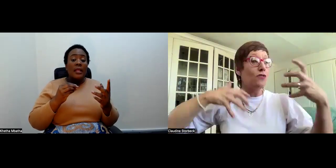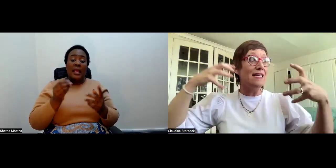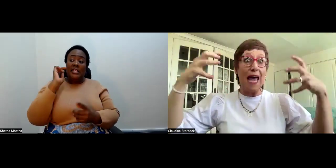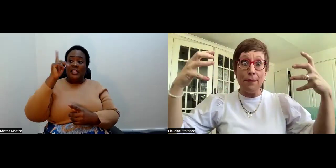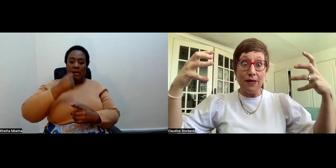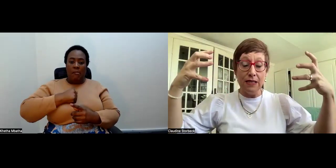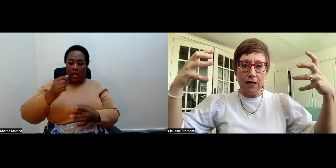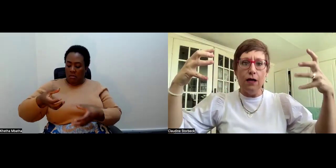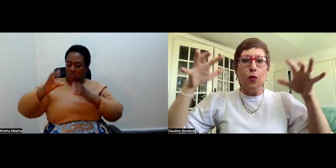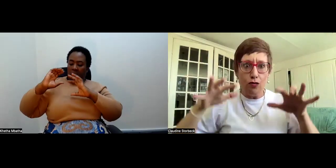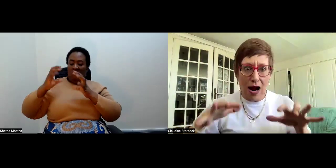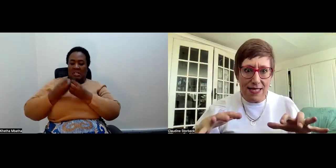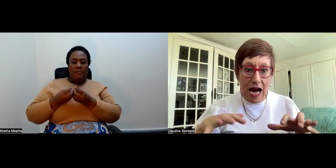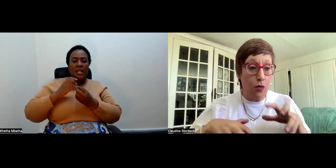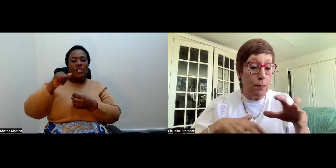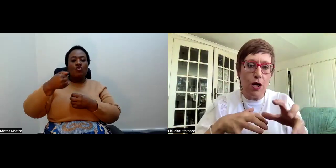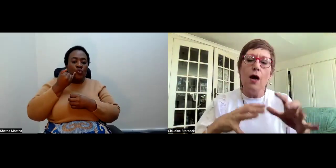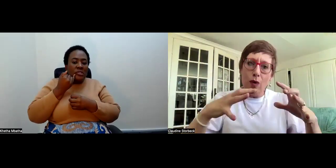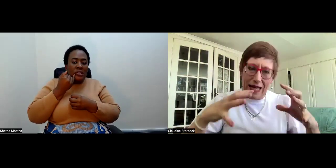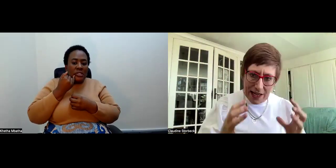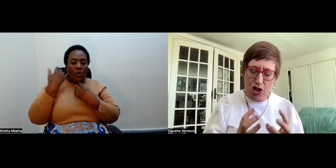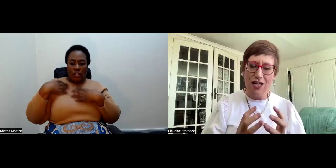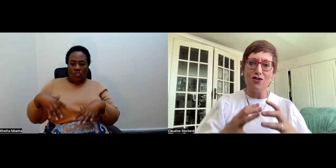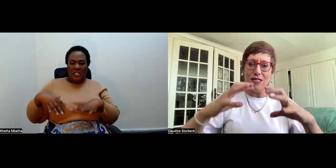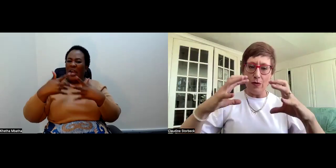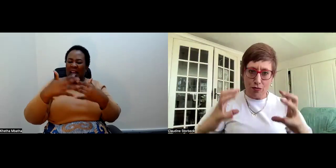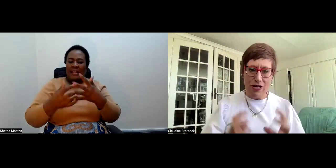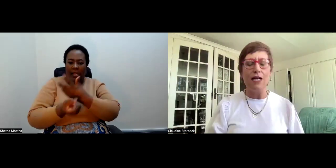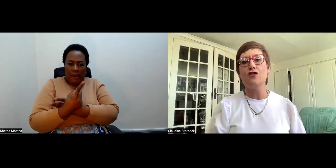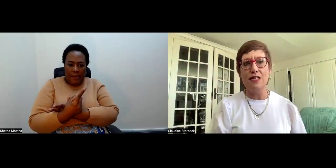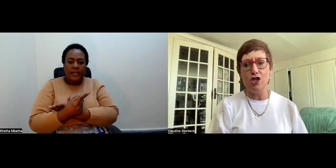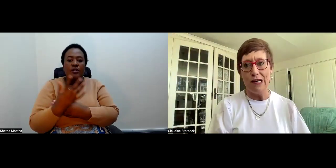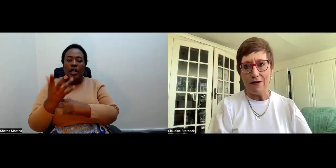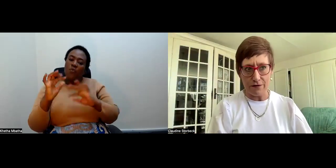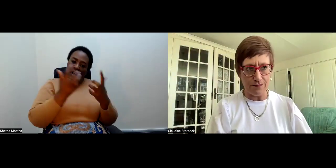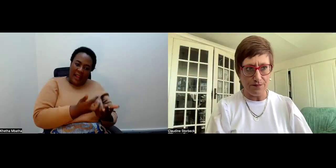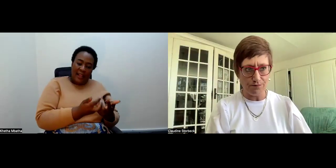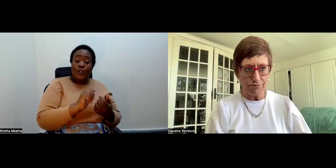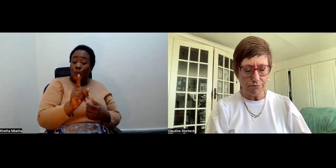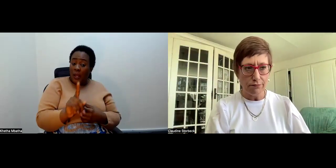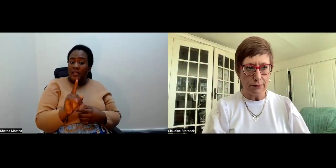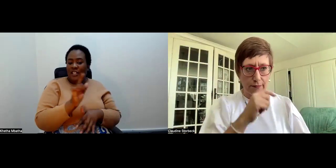anything important that has happened, we write down, we link to literacy, we bring literacy to life.